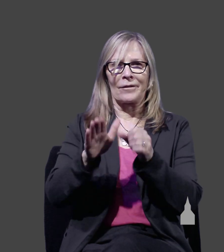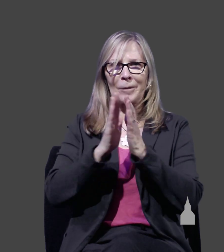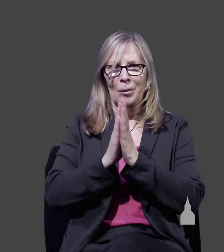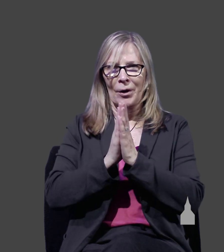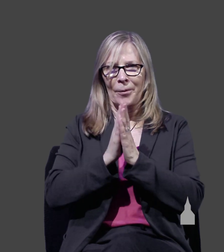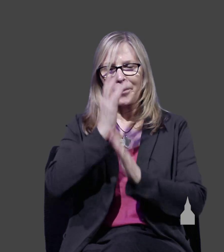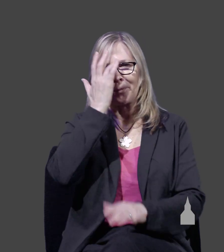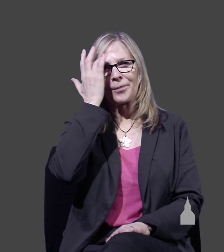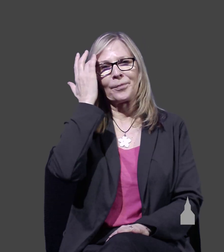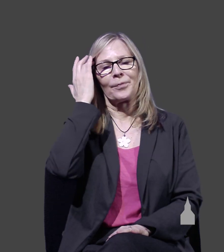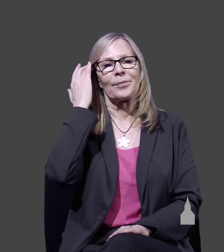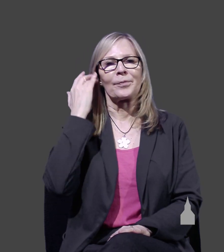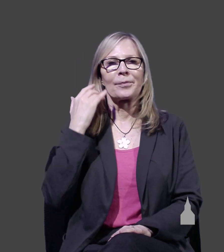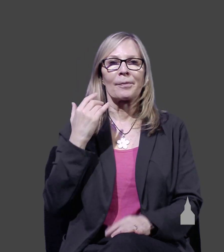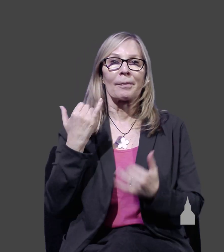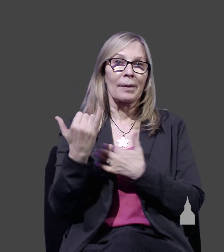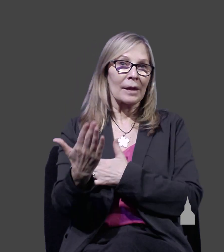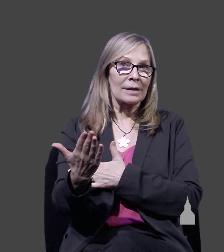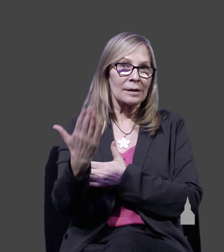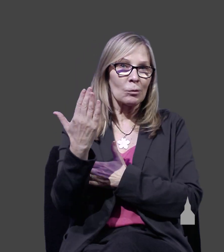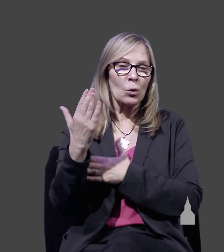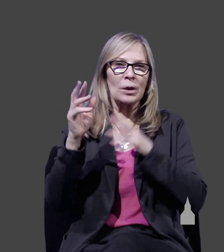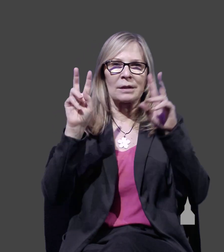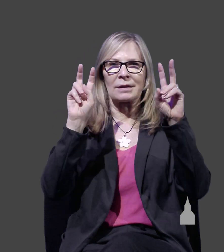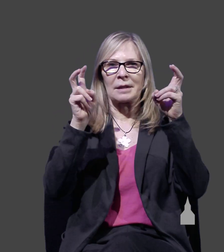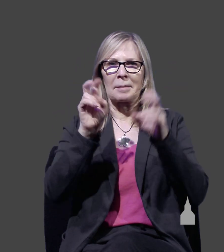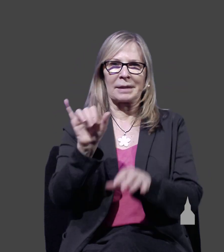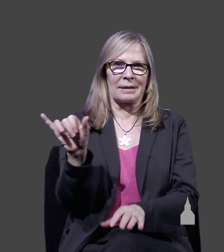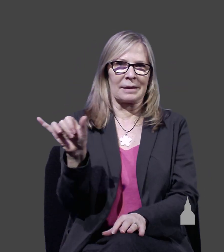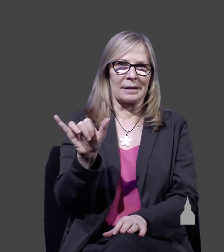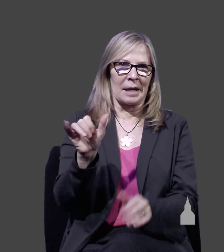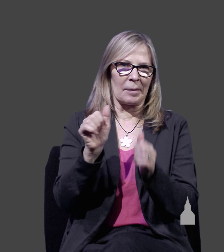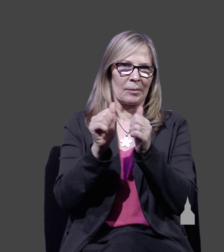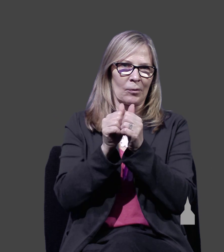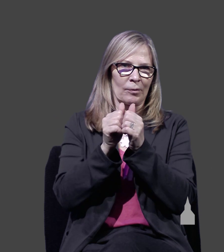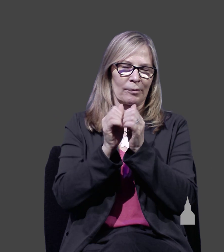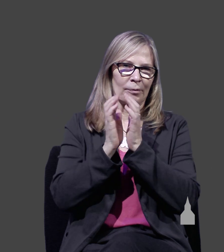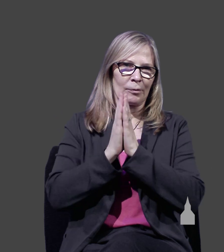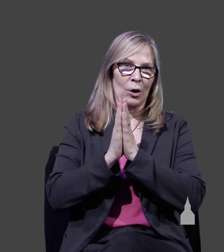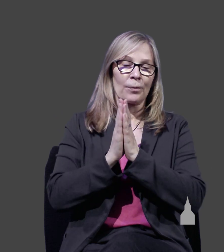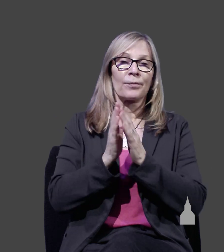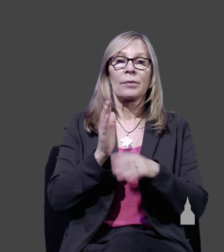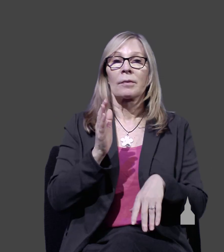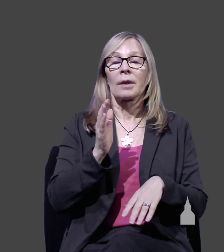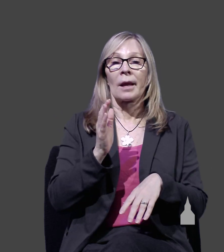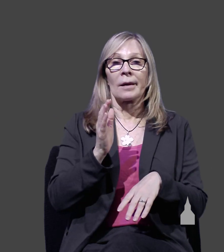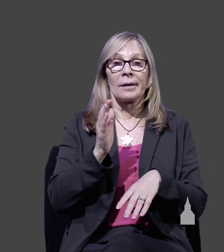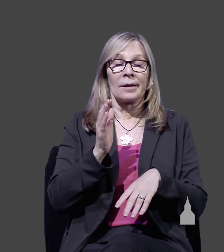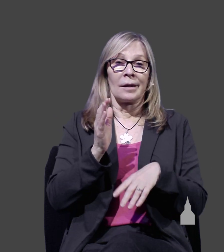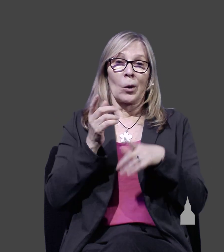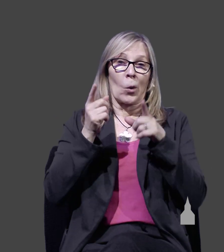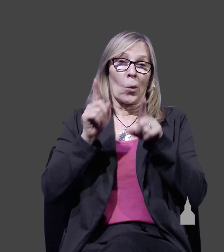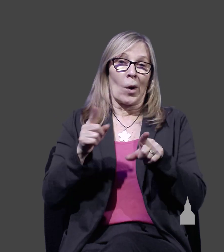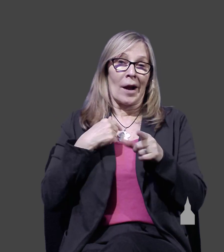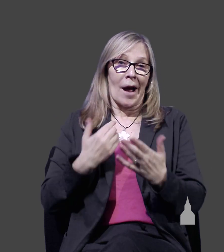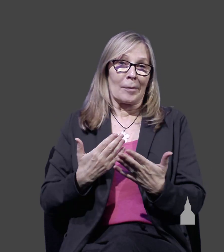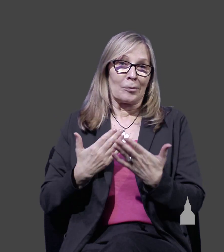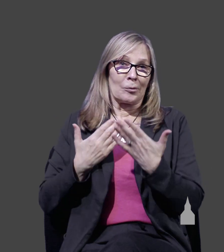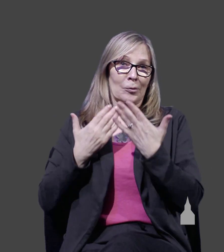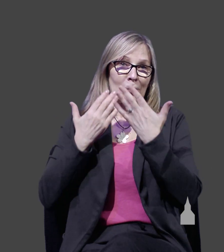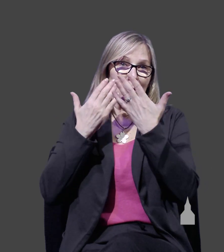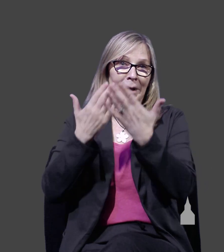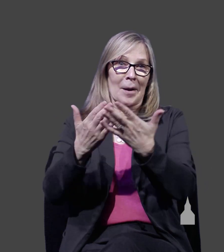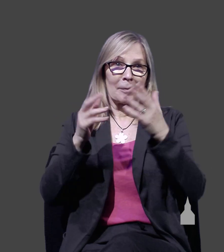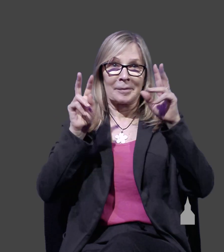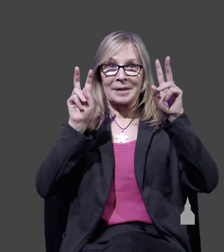Our topic this morning has similarities in that way to prayer, meaning as soon as we raise the topic, as soon as it's